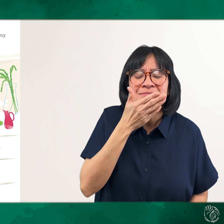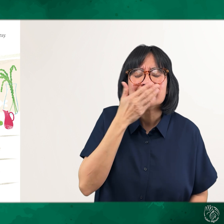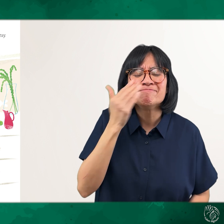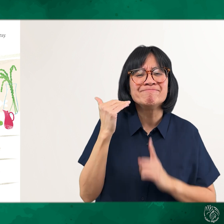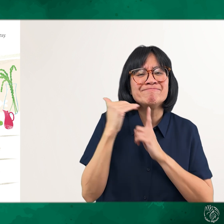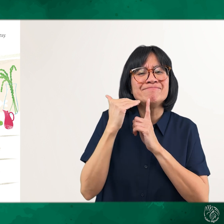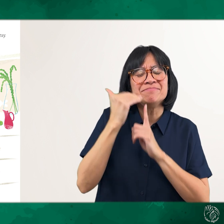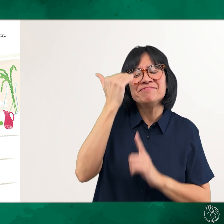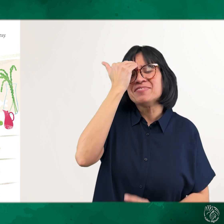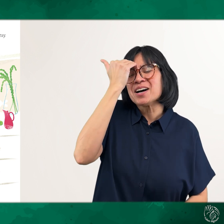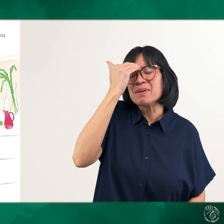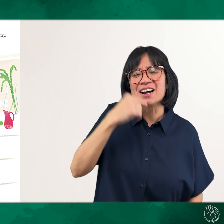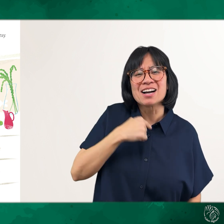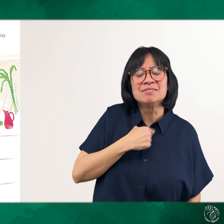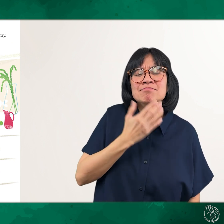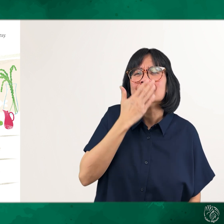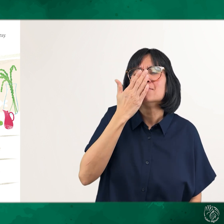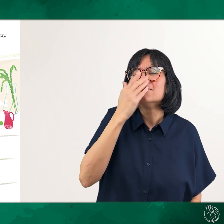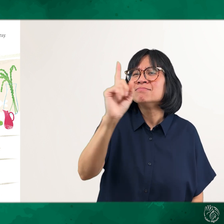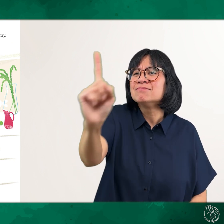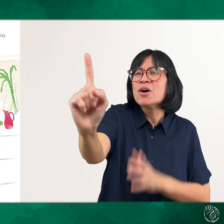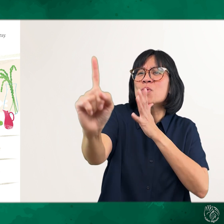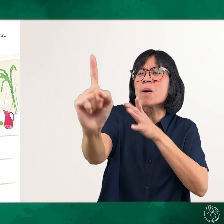A scent both familiar and far away.